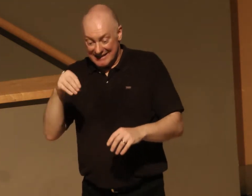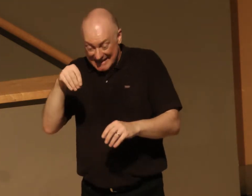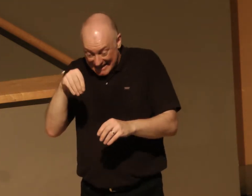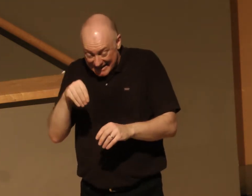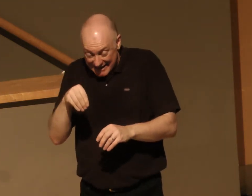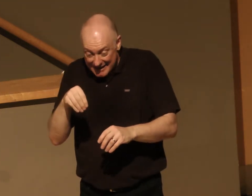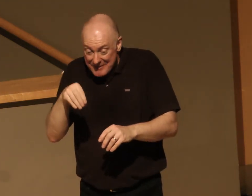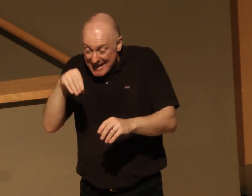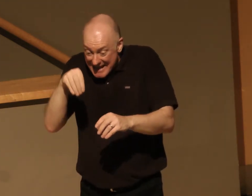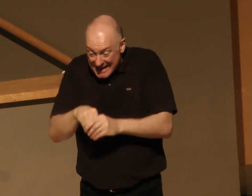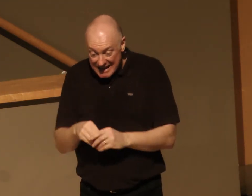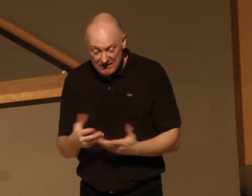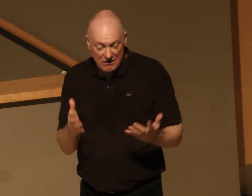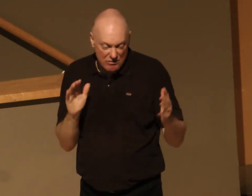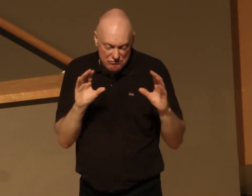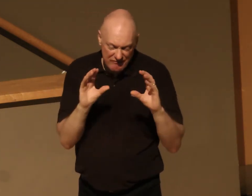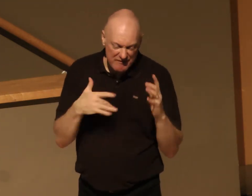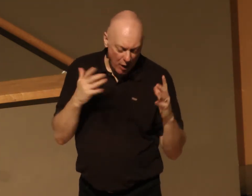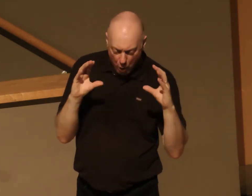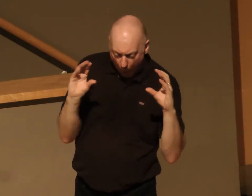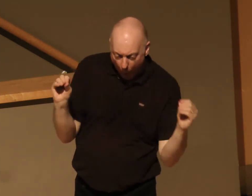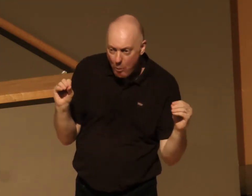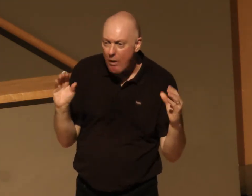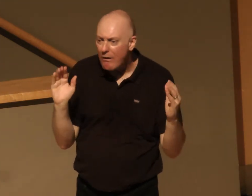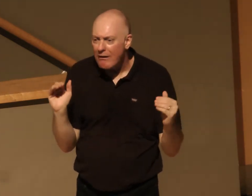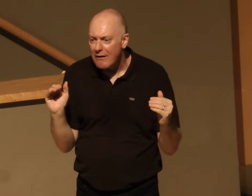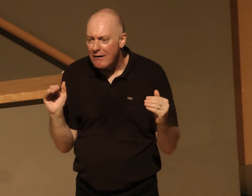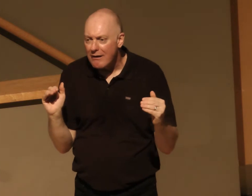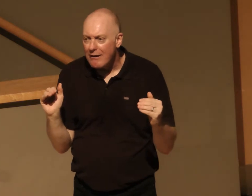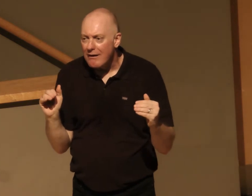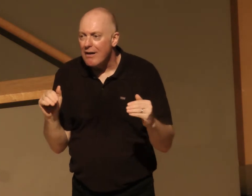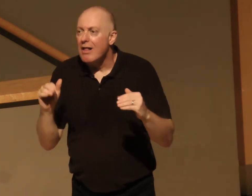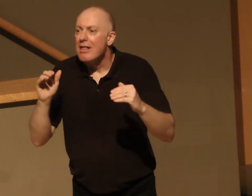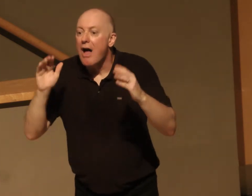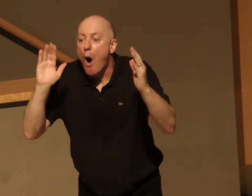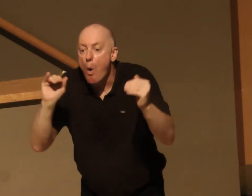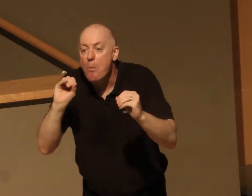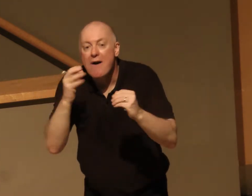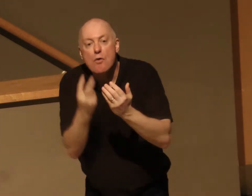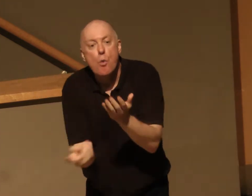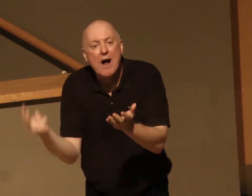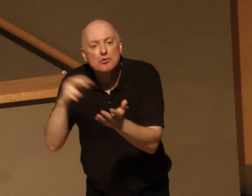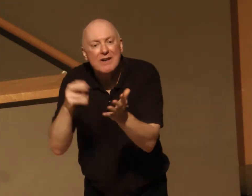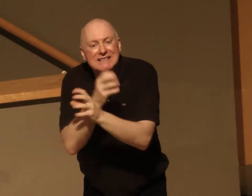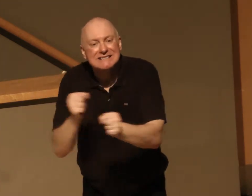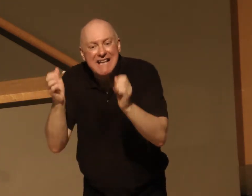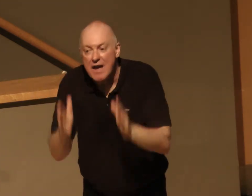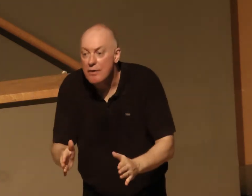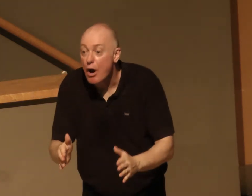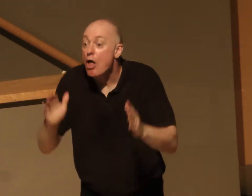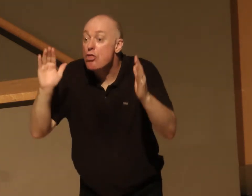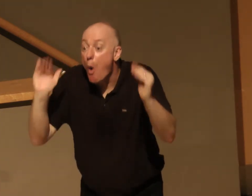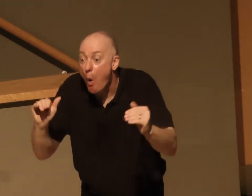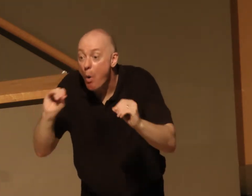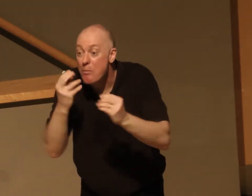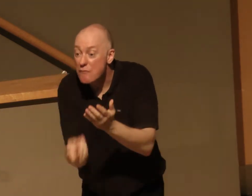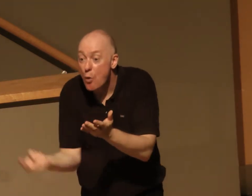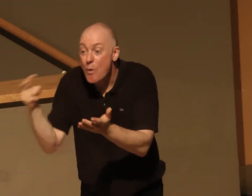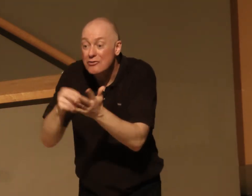and in their hopelessness with the hope of a resurrected Savior. The hope of a resurrected Savior which will